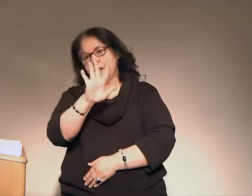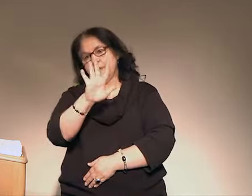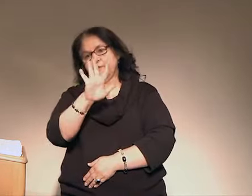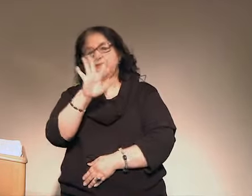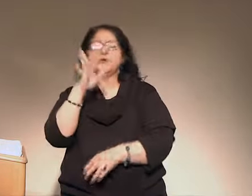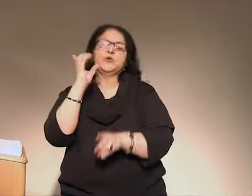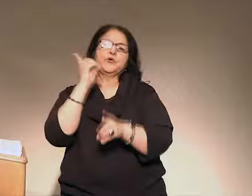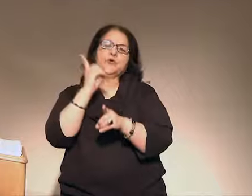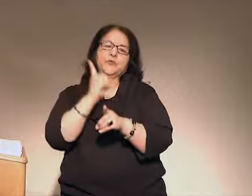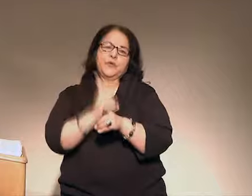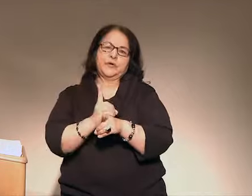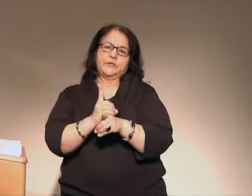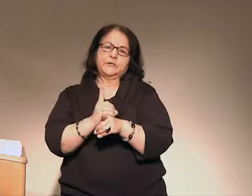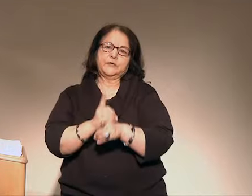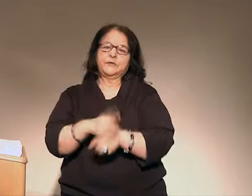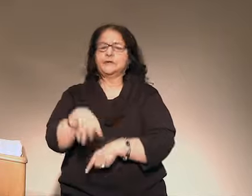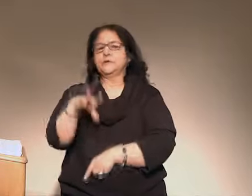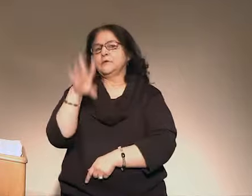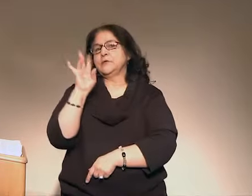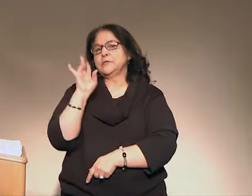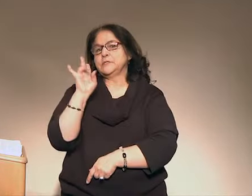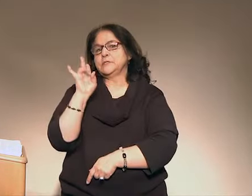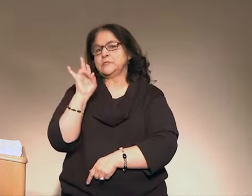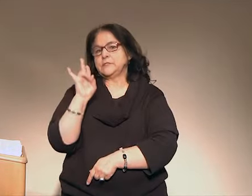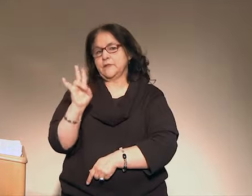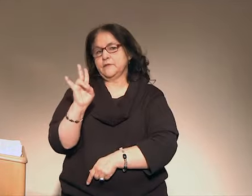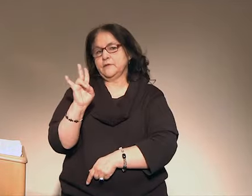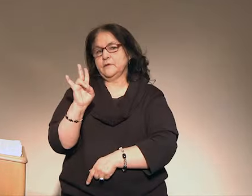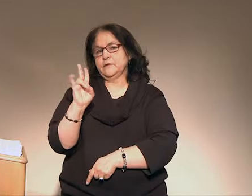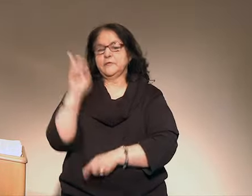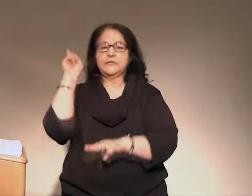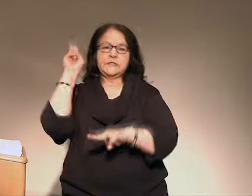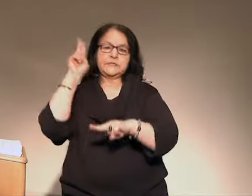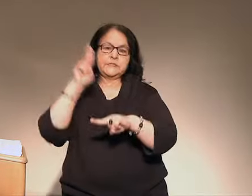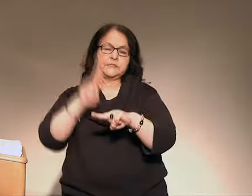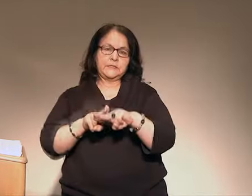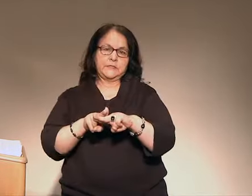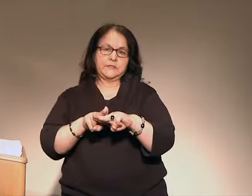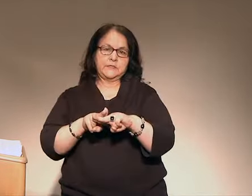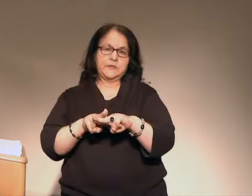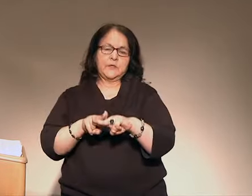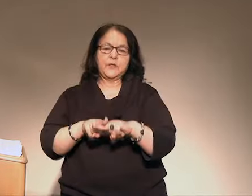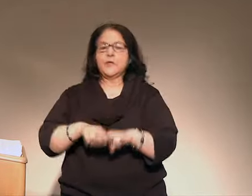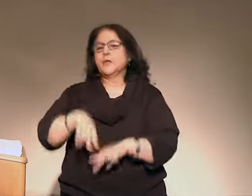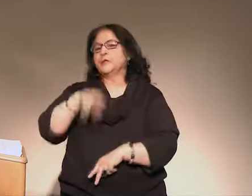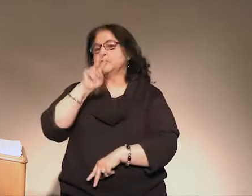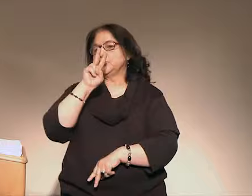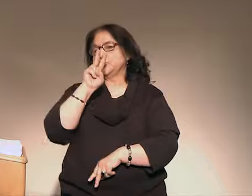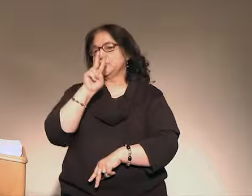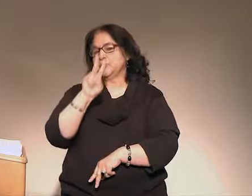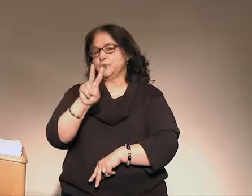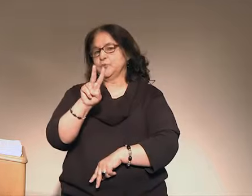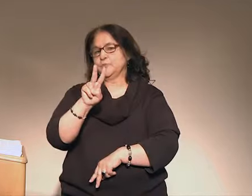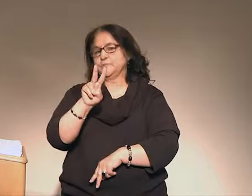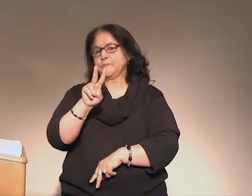5 correct, 7 sit, 2